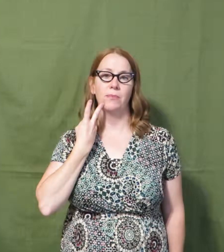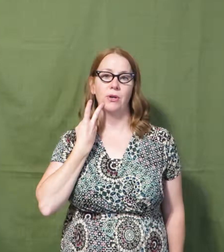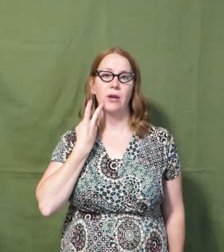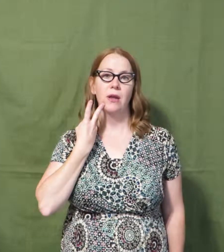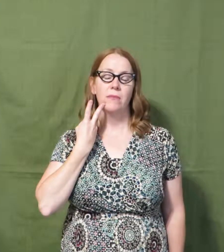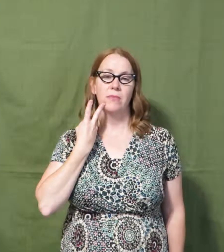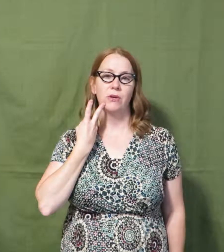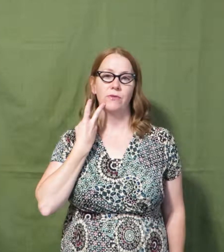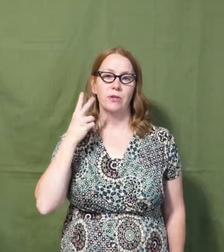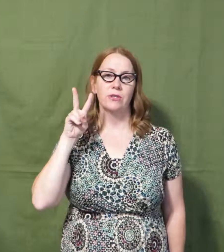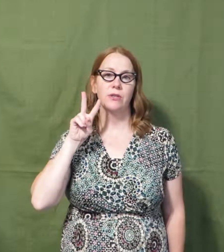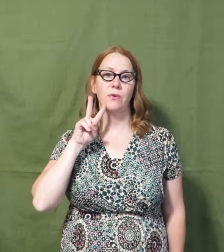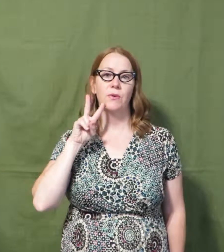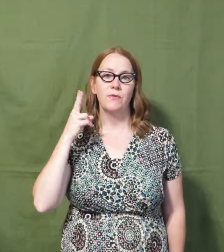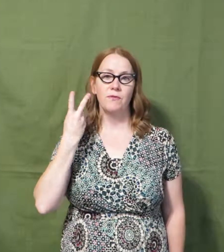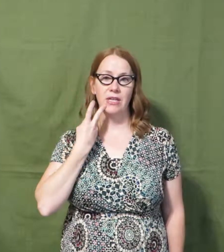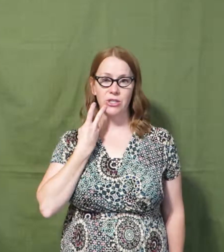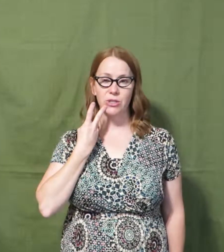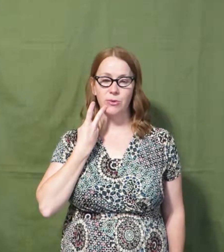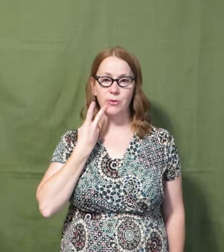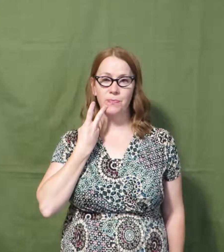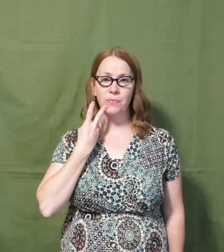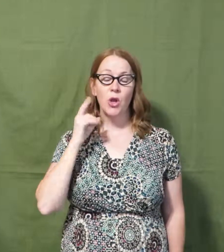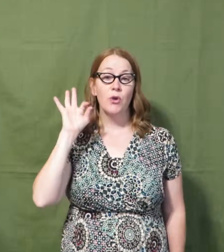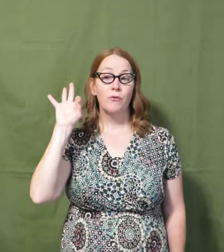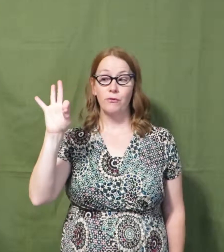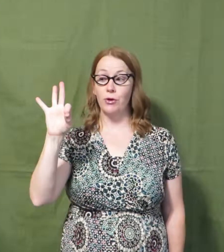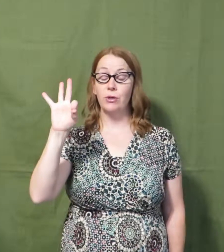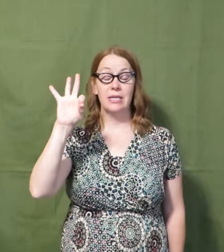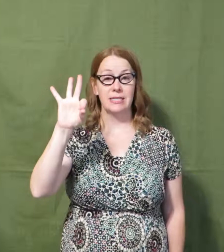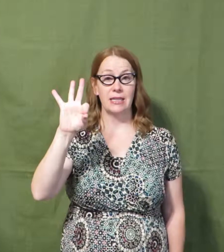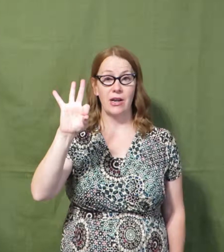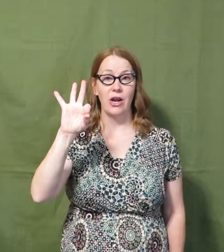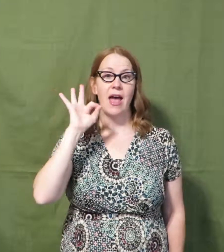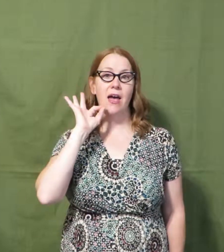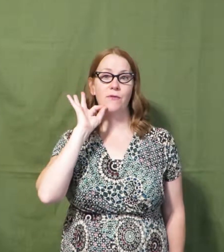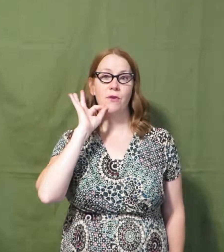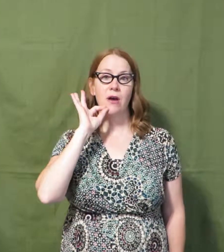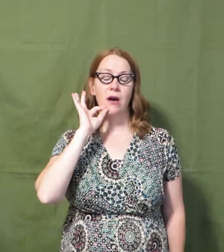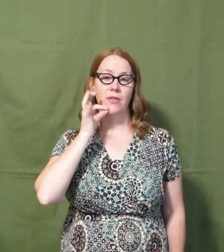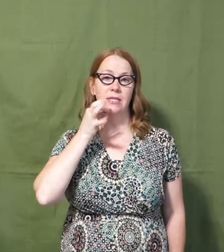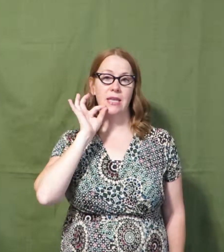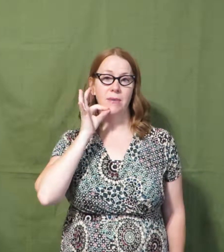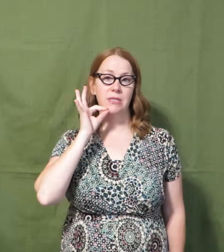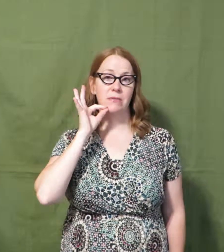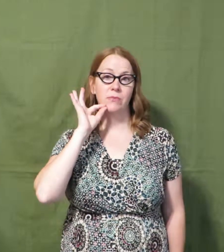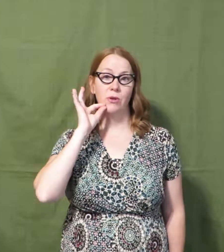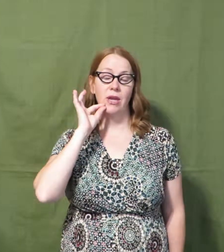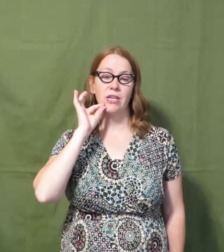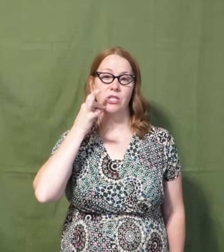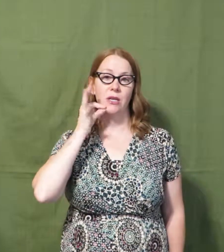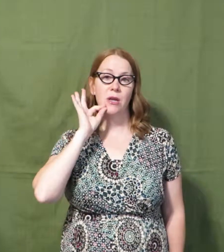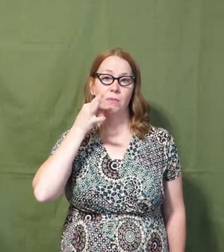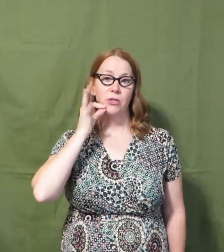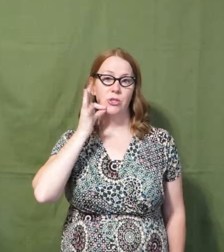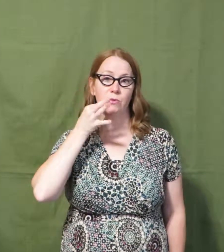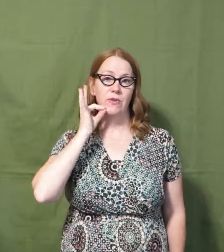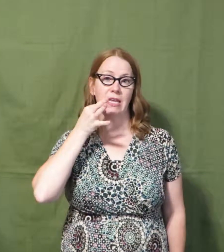your middle finger. So vegetable. Fruit is the letter F on the same location, but you move it like